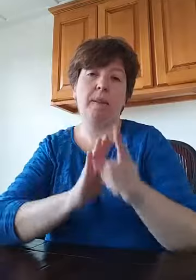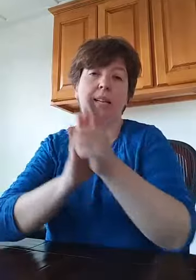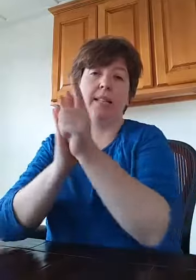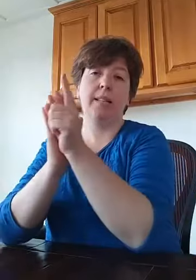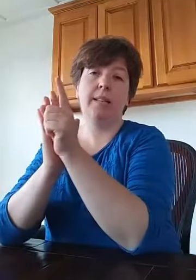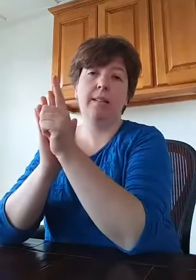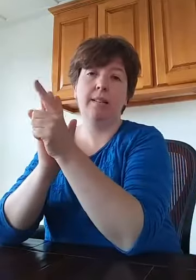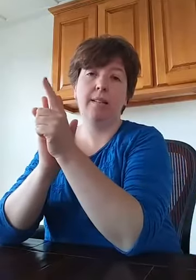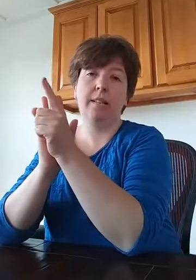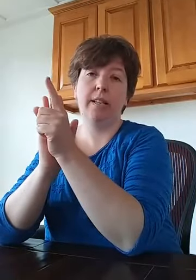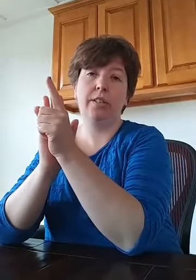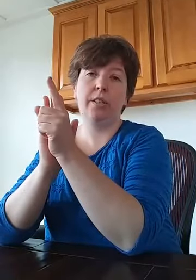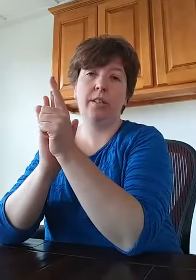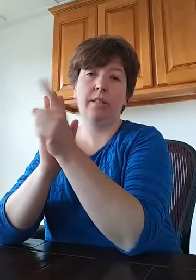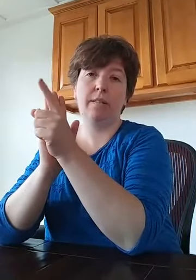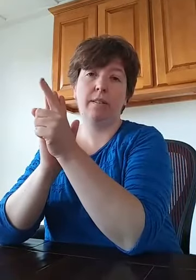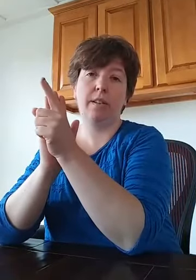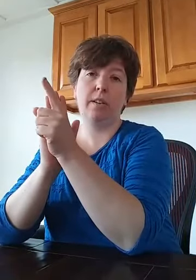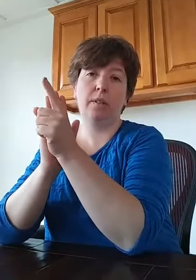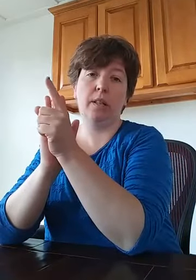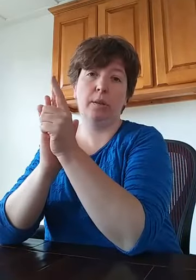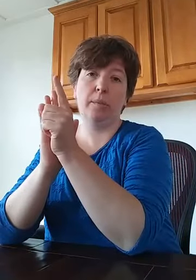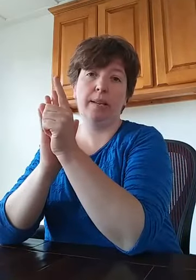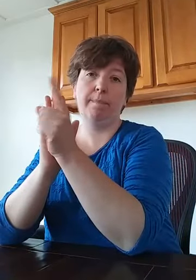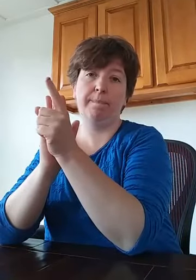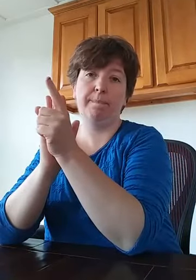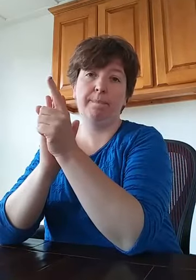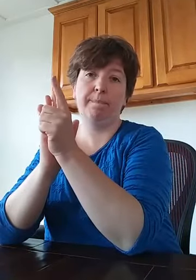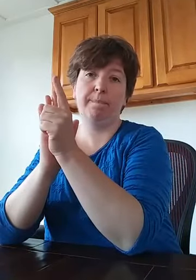Minute, it just goes a little bit.